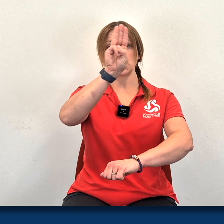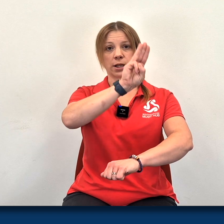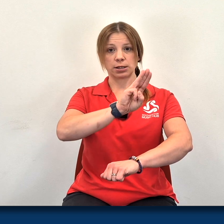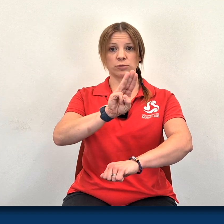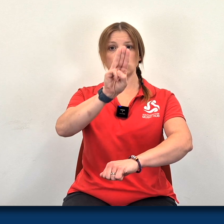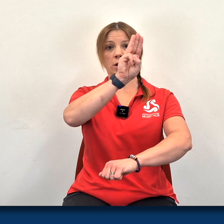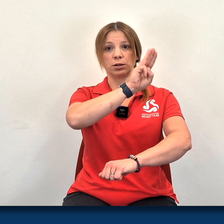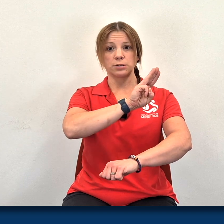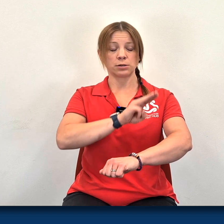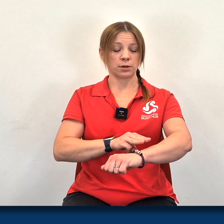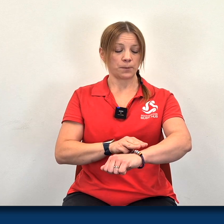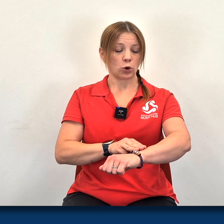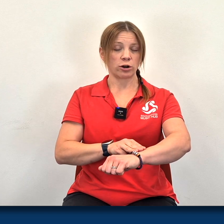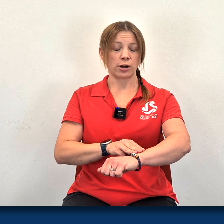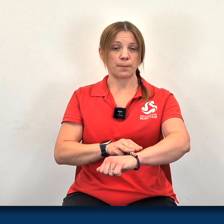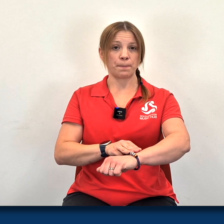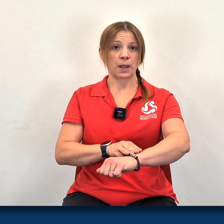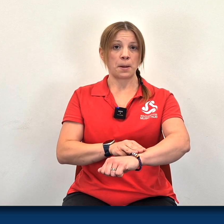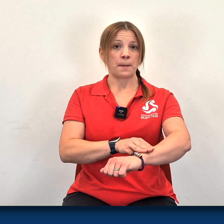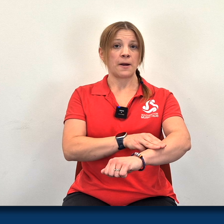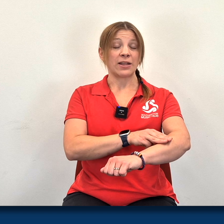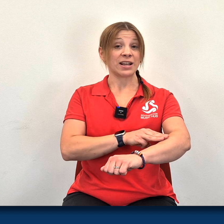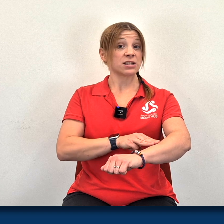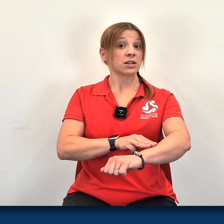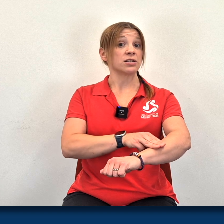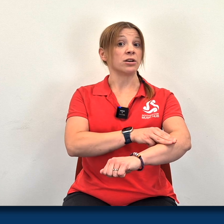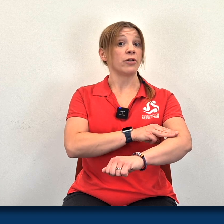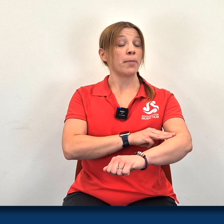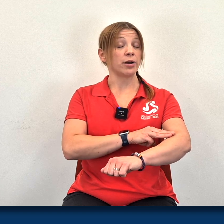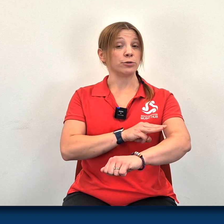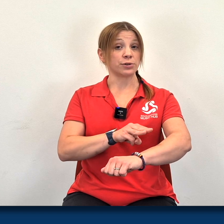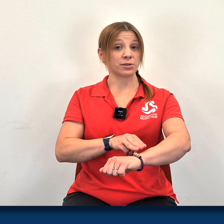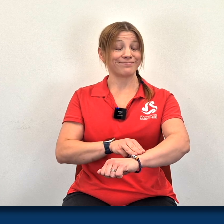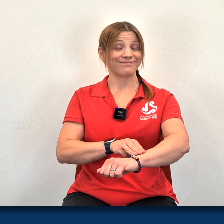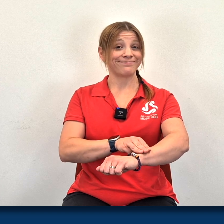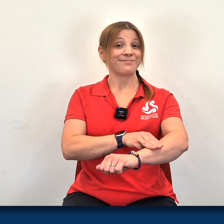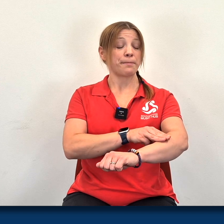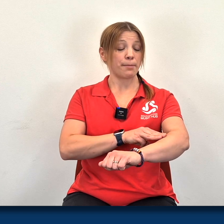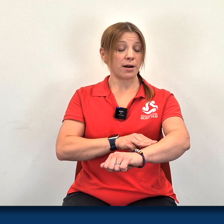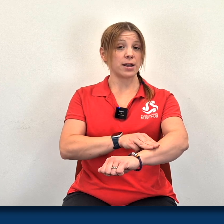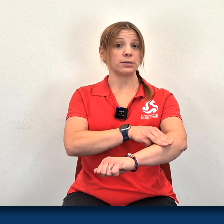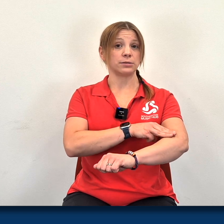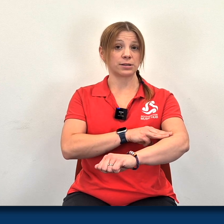like this, little swirls on our arm, and that's the sign for miles. Miles,